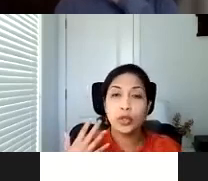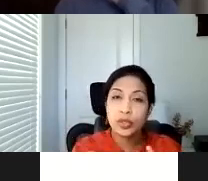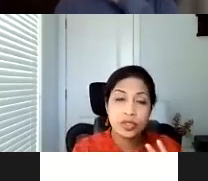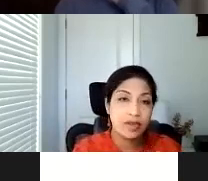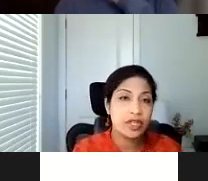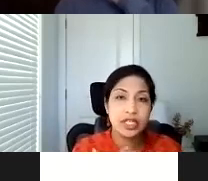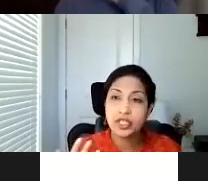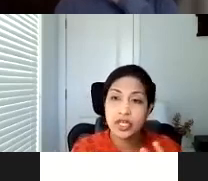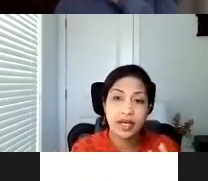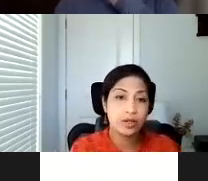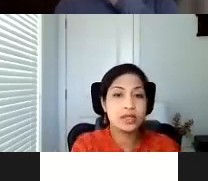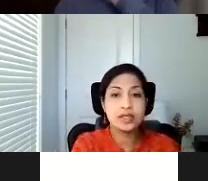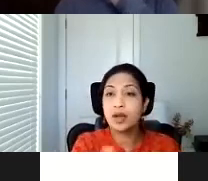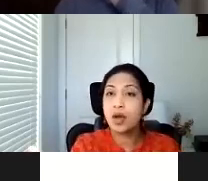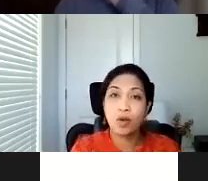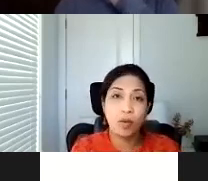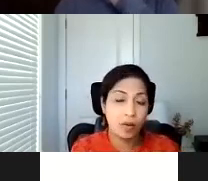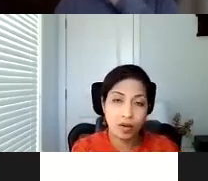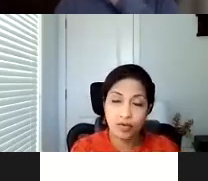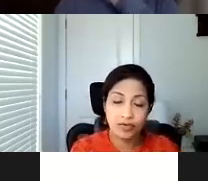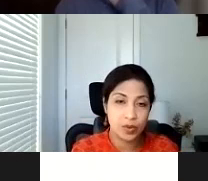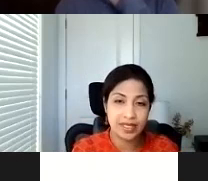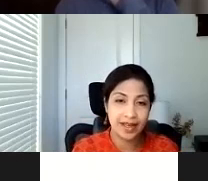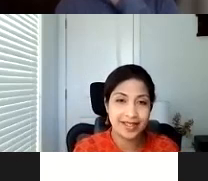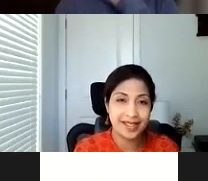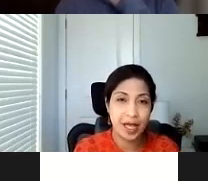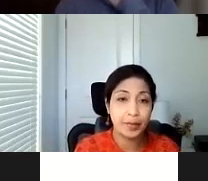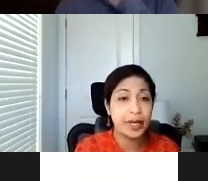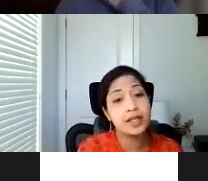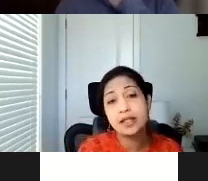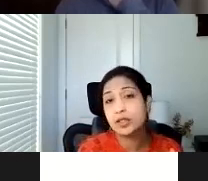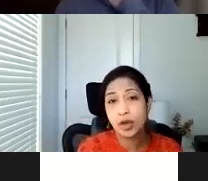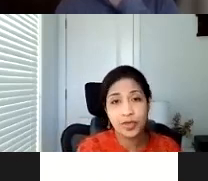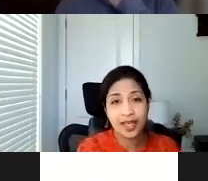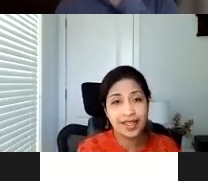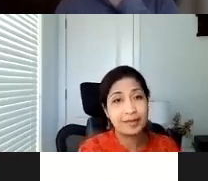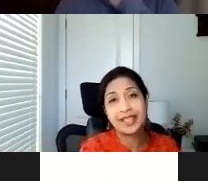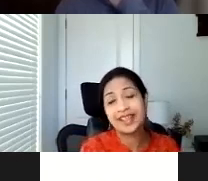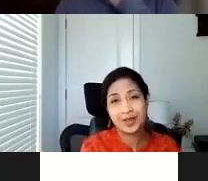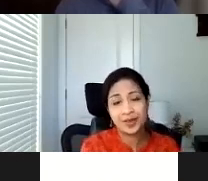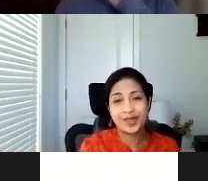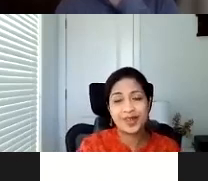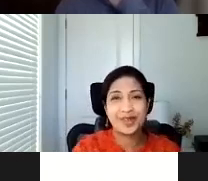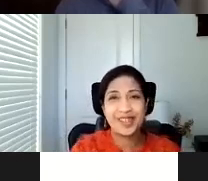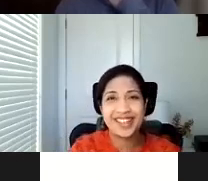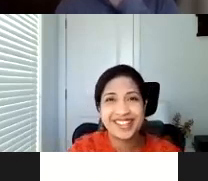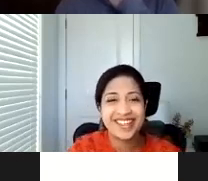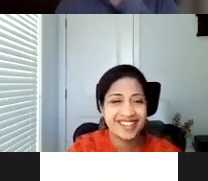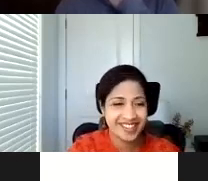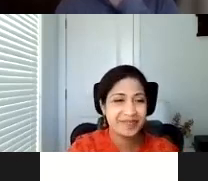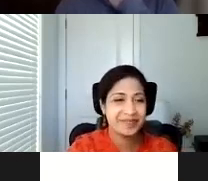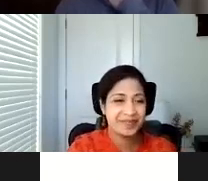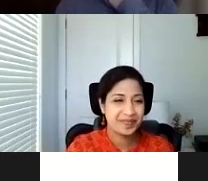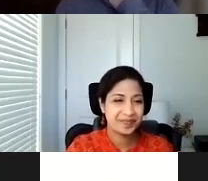So, definitely share thoughts along all of those lines. But I'll stop there. I think it'll be great to go straight into the